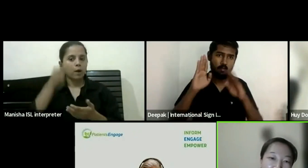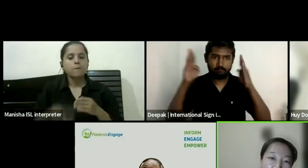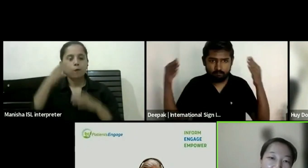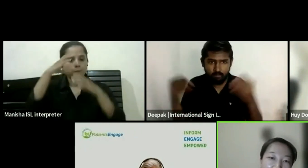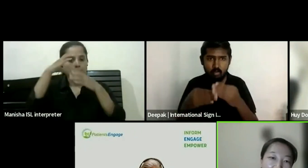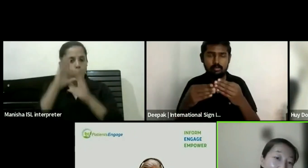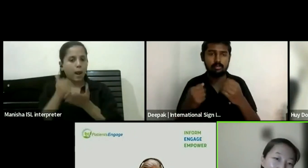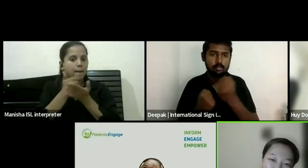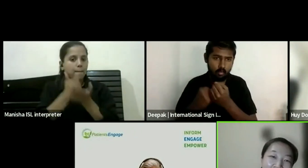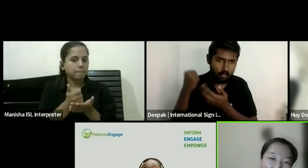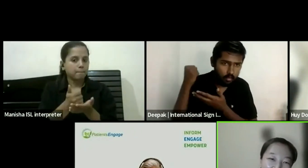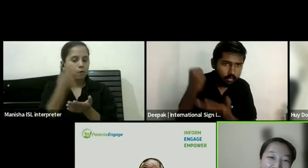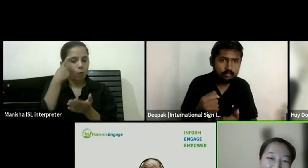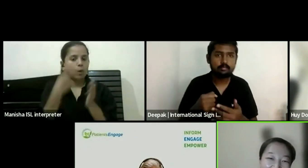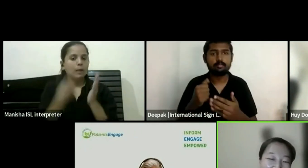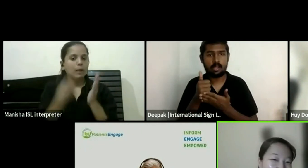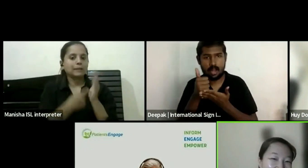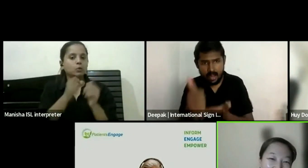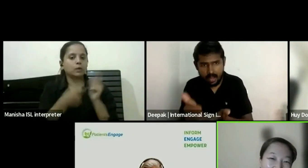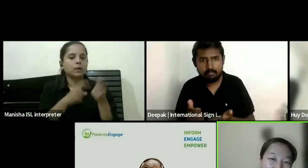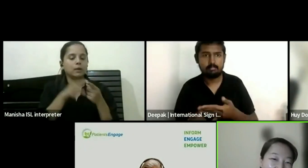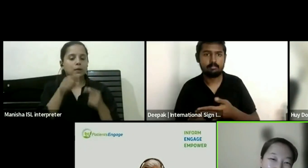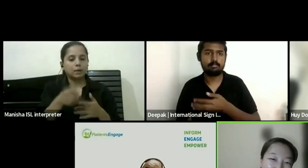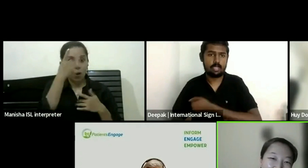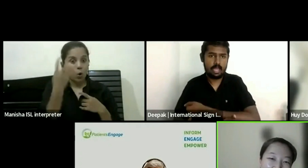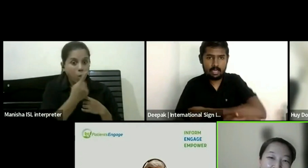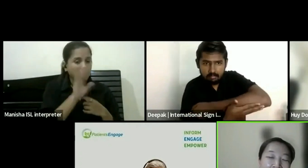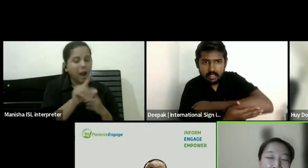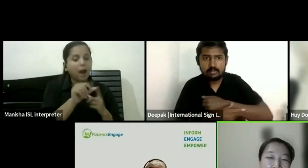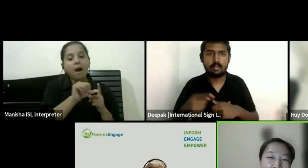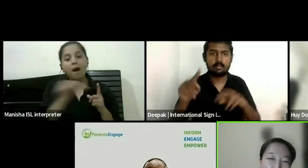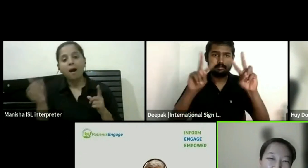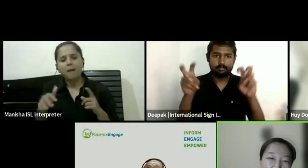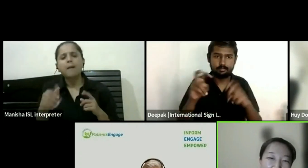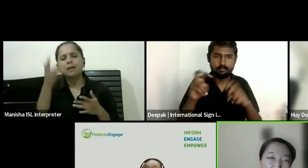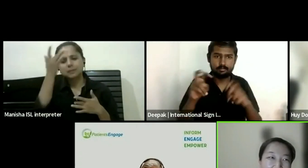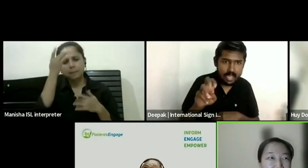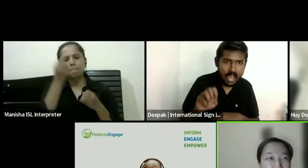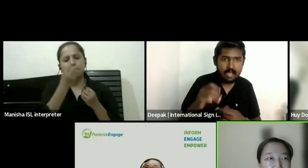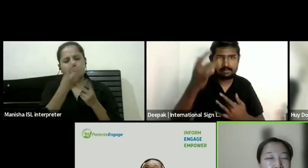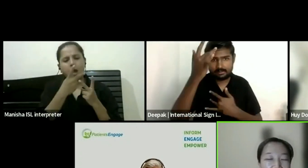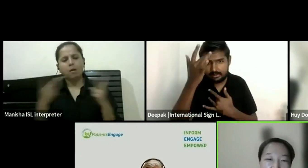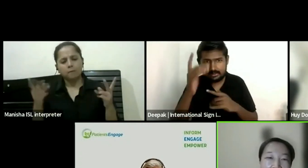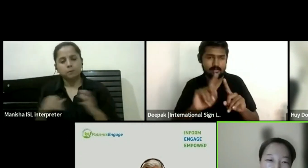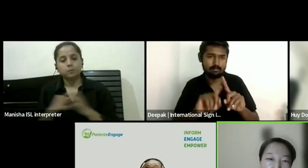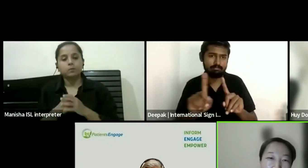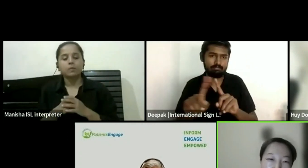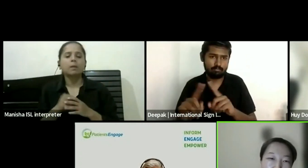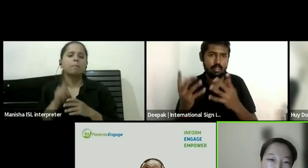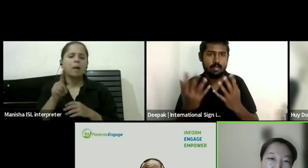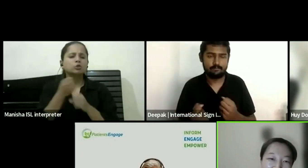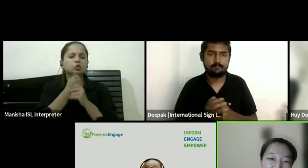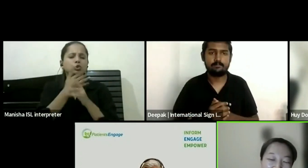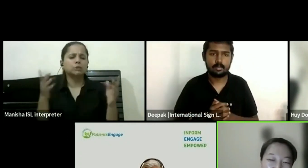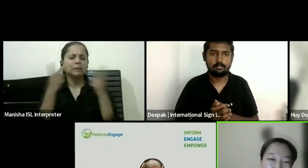rare disease. Not only rare disease, but also many. But generally, big part actually come